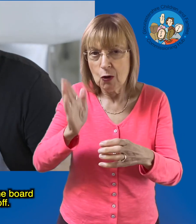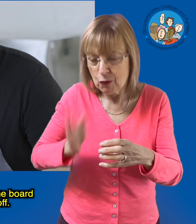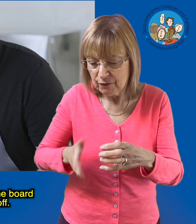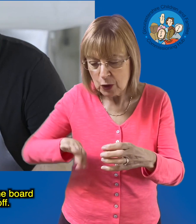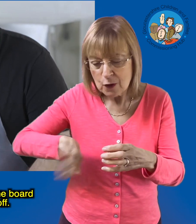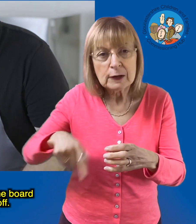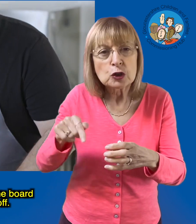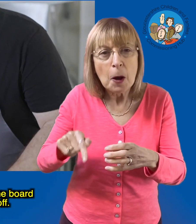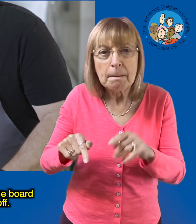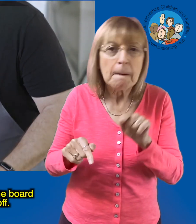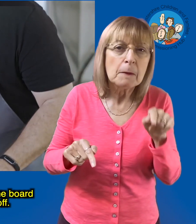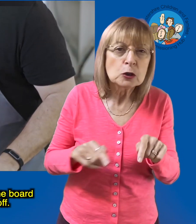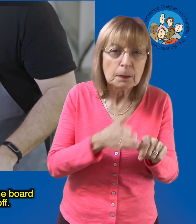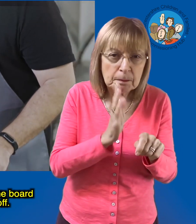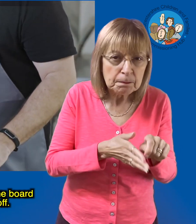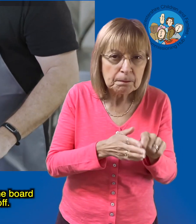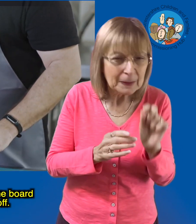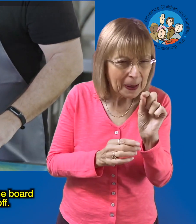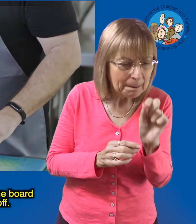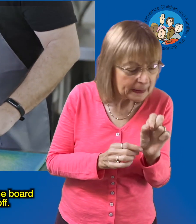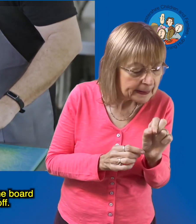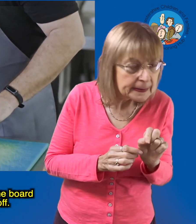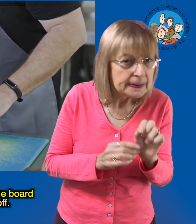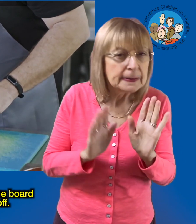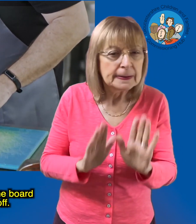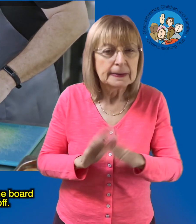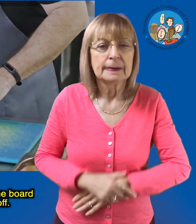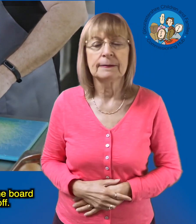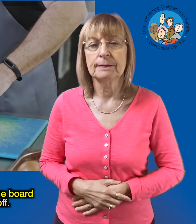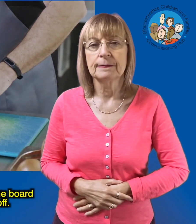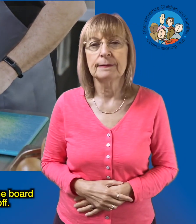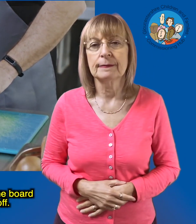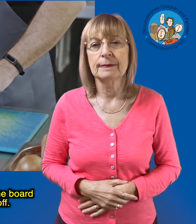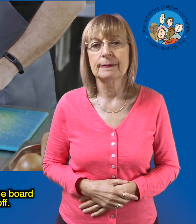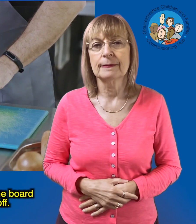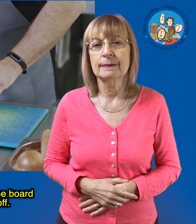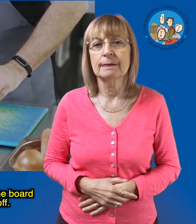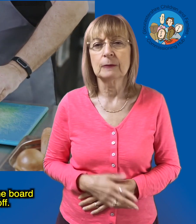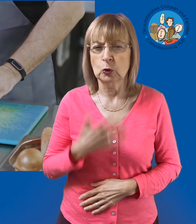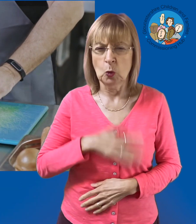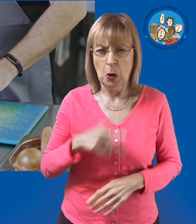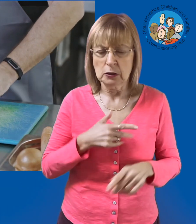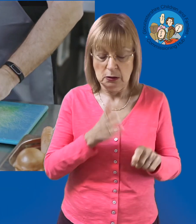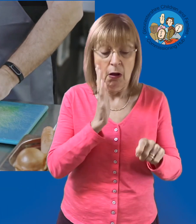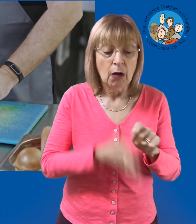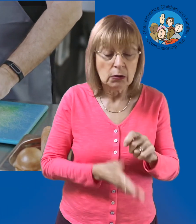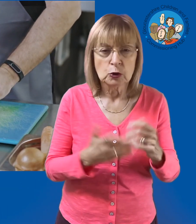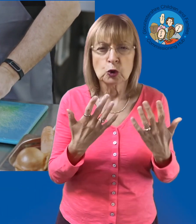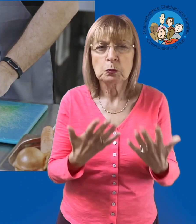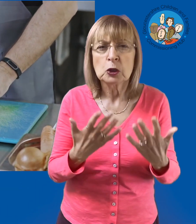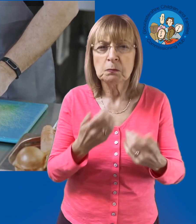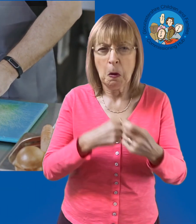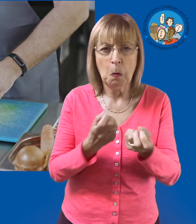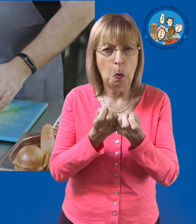So I'm going to take the top off, cutting down to the board for safety, and cut the little bit of root off there. We don't want to cut too much